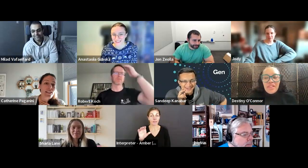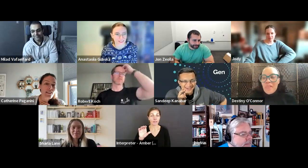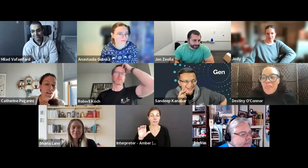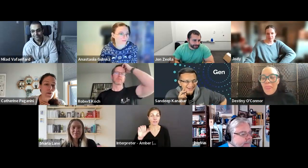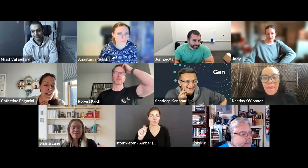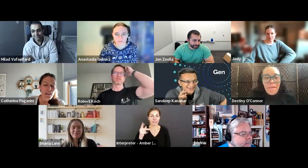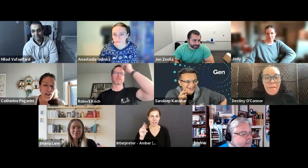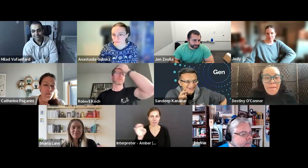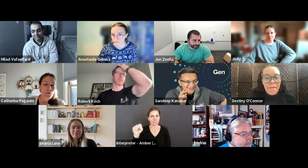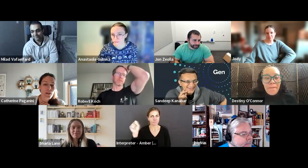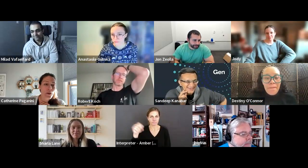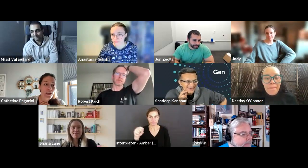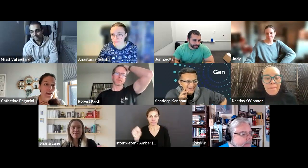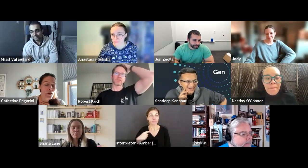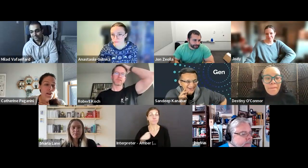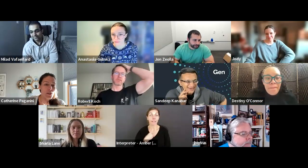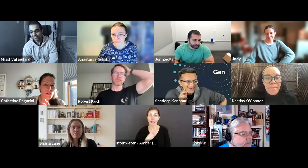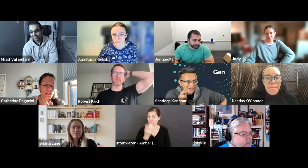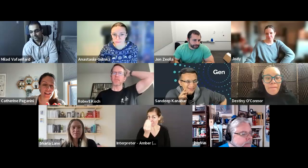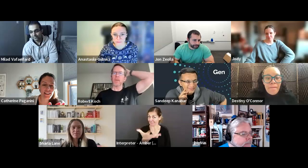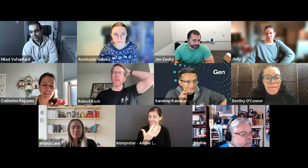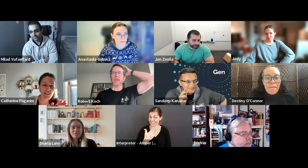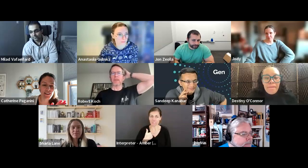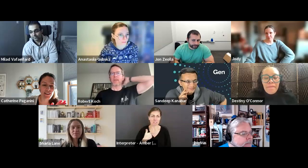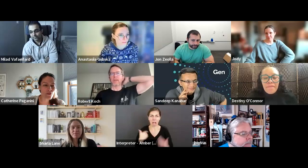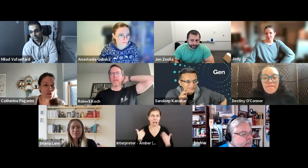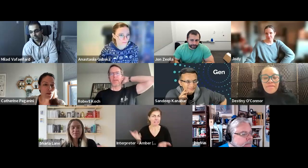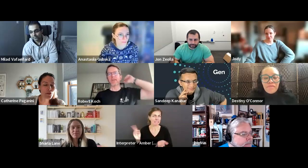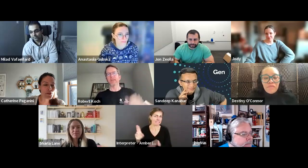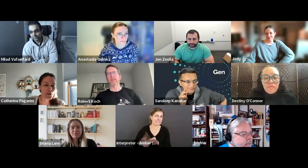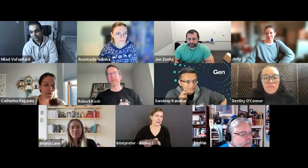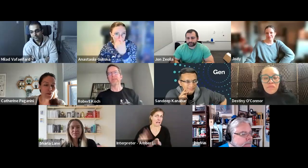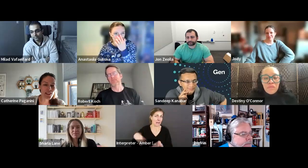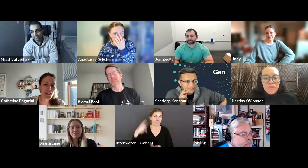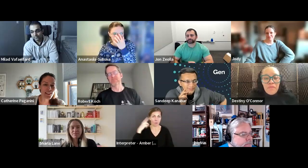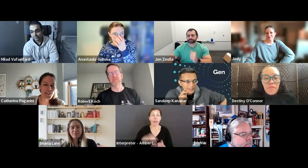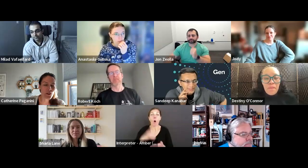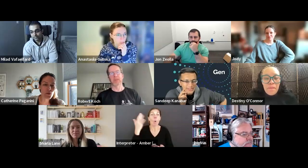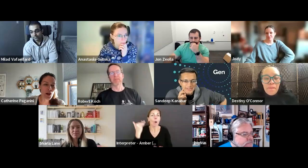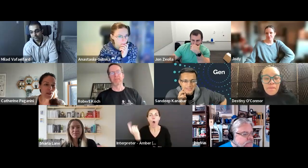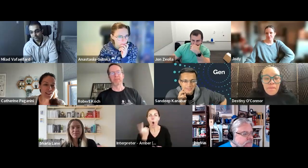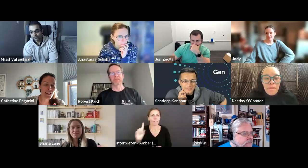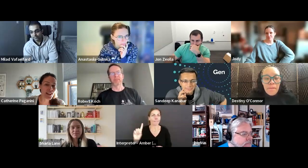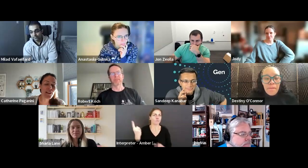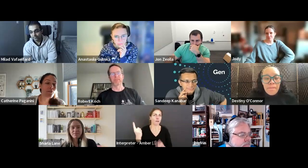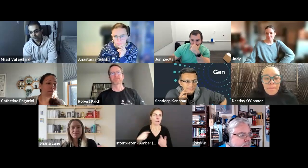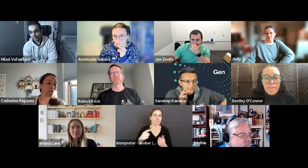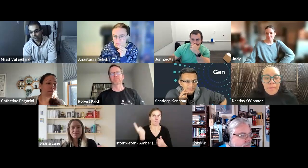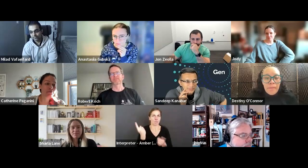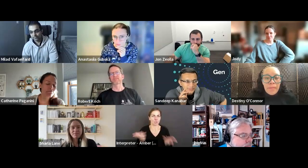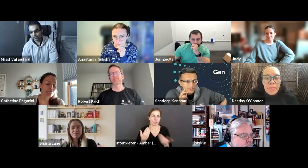Great. And I did sign us up, by the way, anyways, because I was like, it's always first come, first serve. So I was like, I told Rob, it's like,